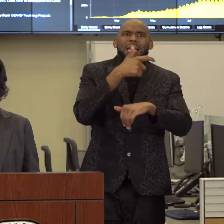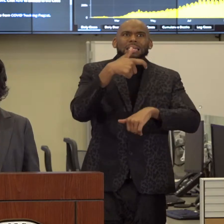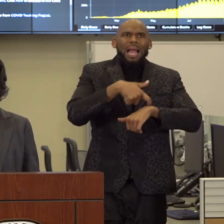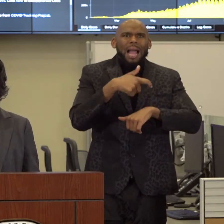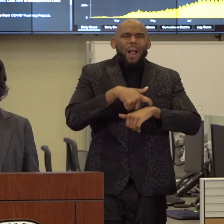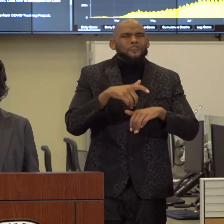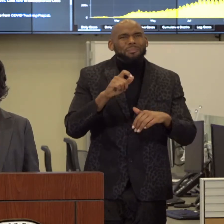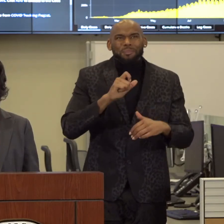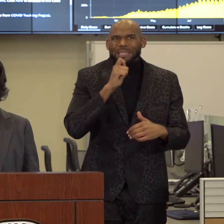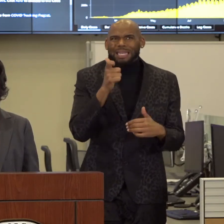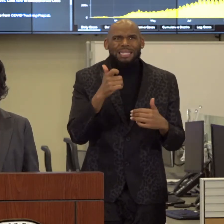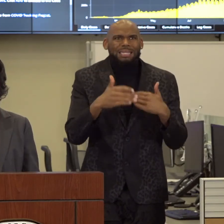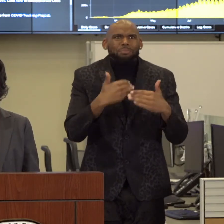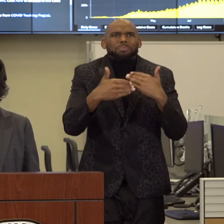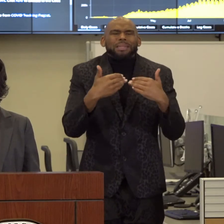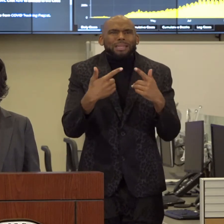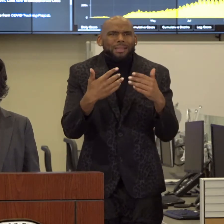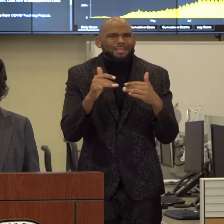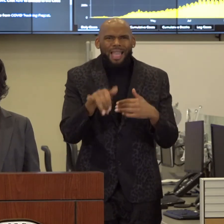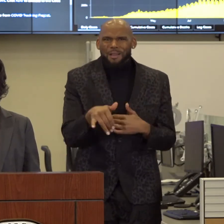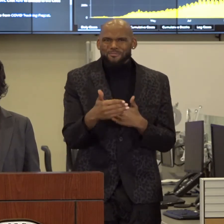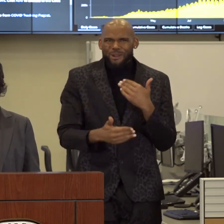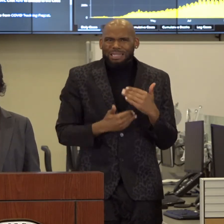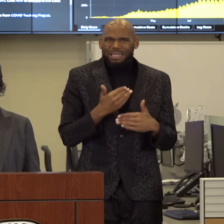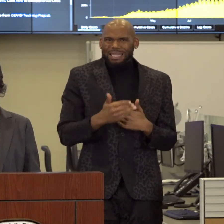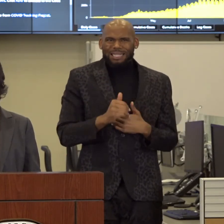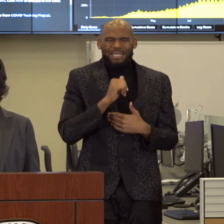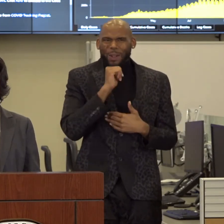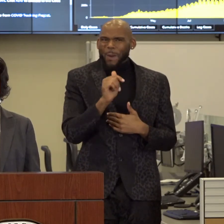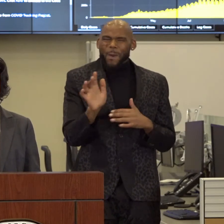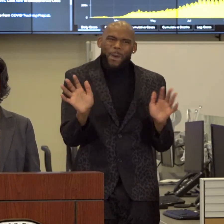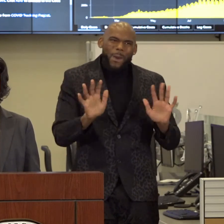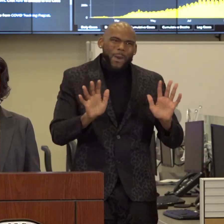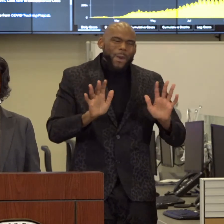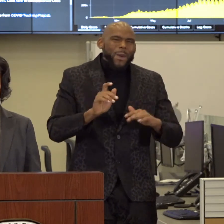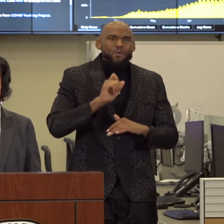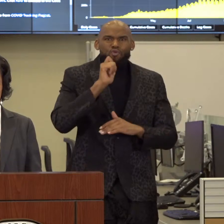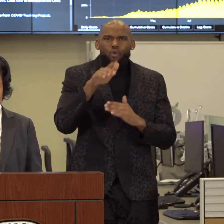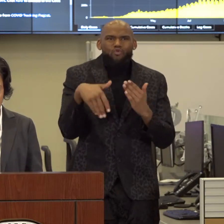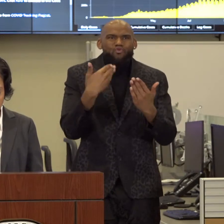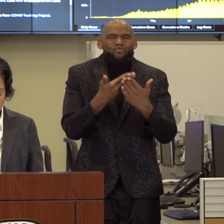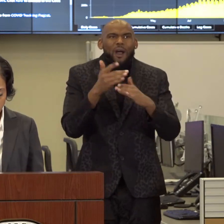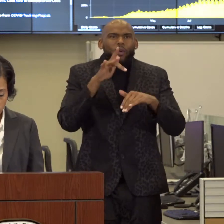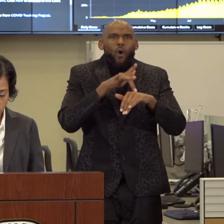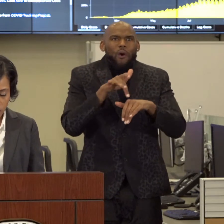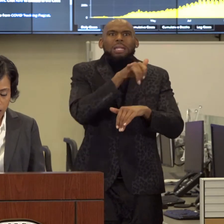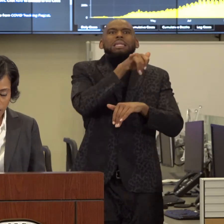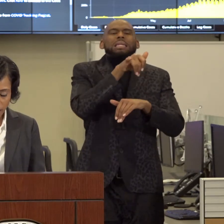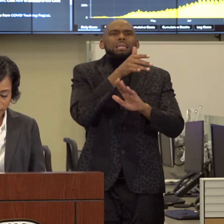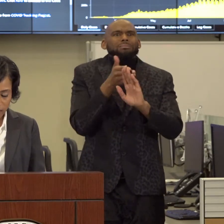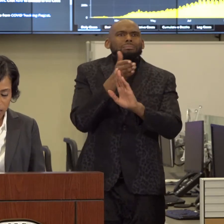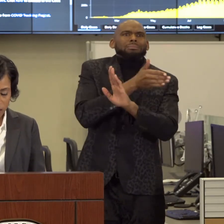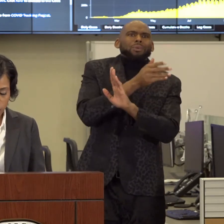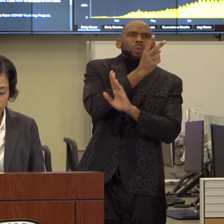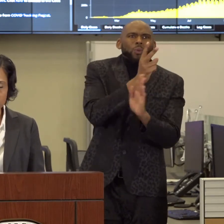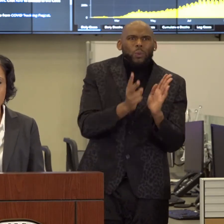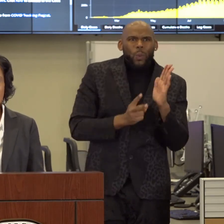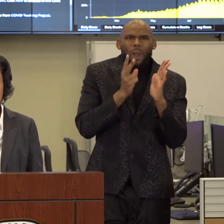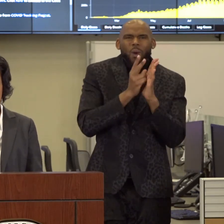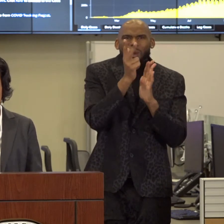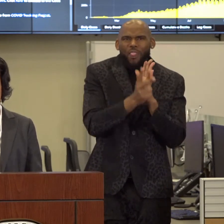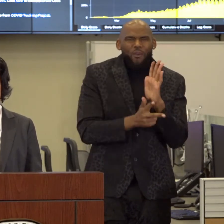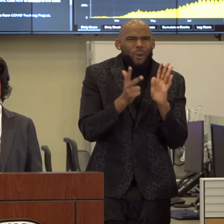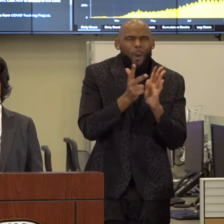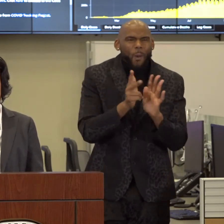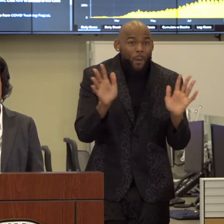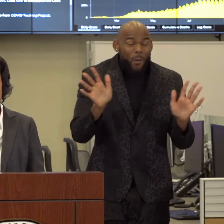up the process, and we discourage seniors, if you can, please not to come that far in advance for your vaccine. Please come